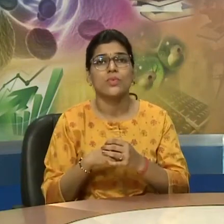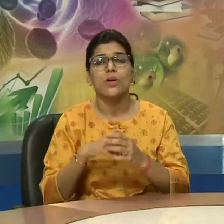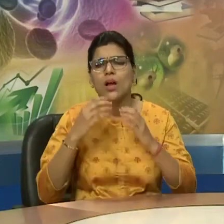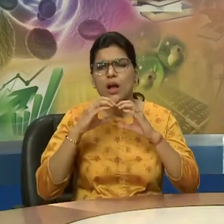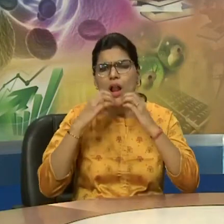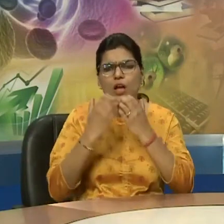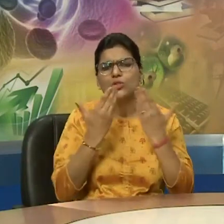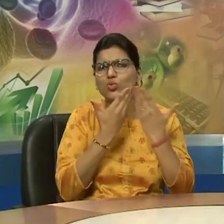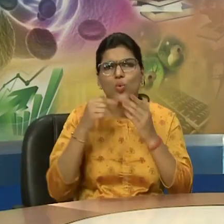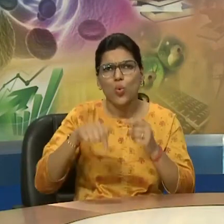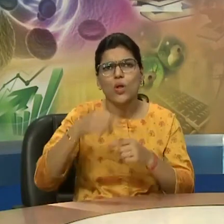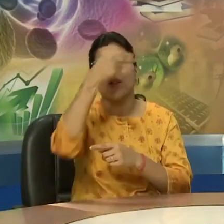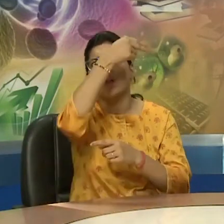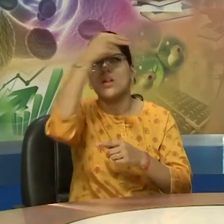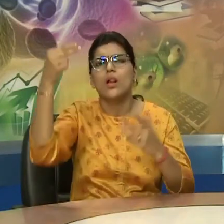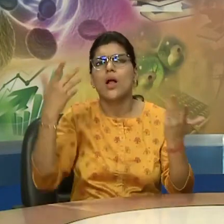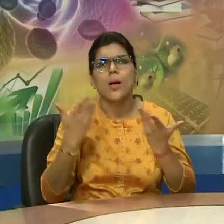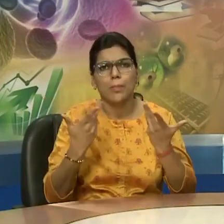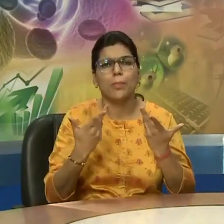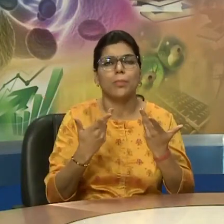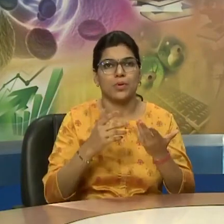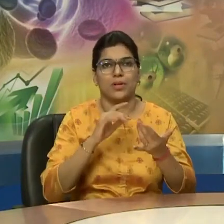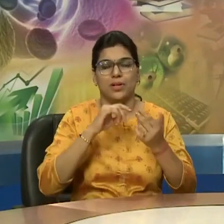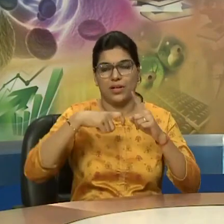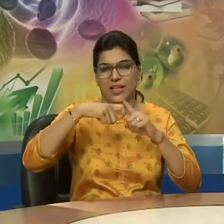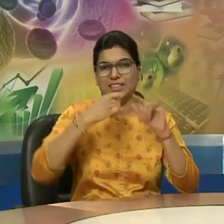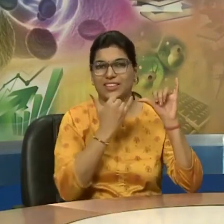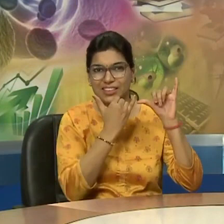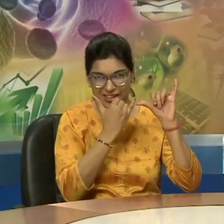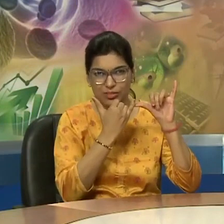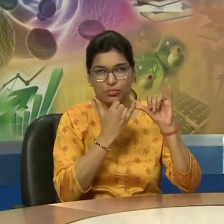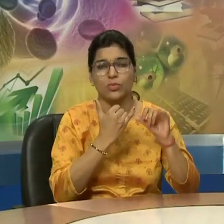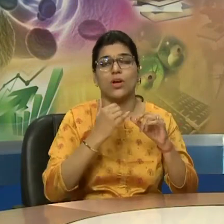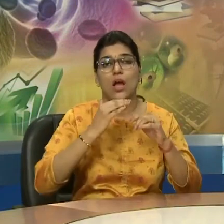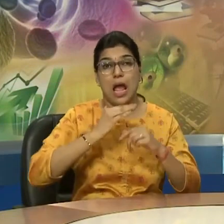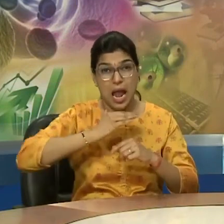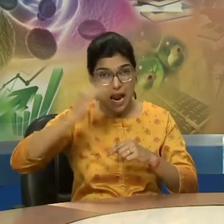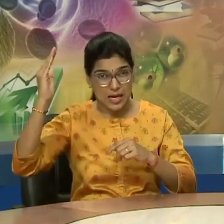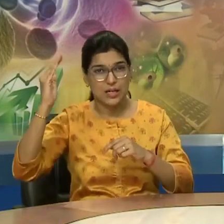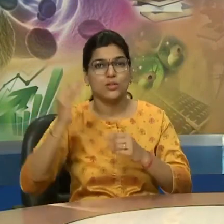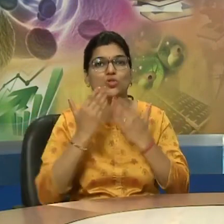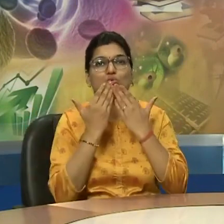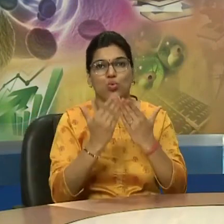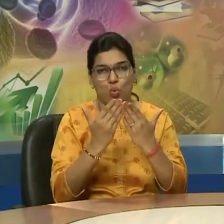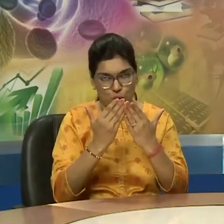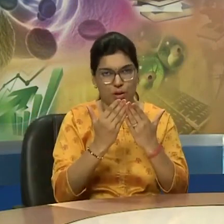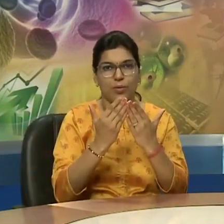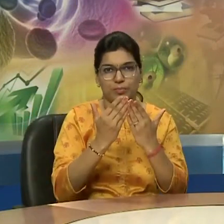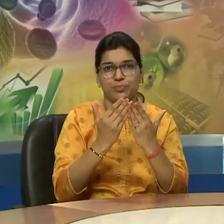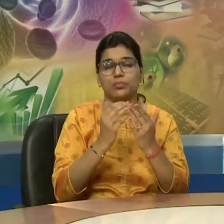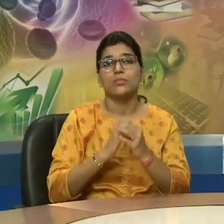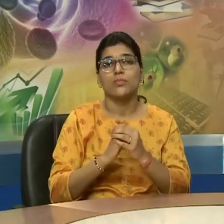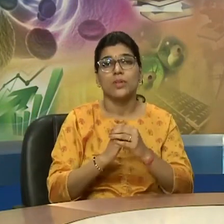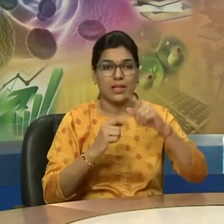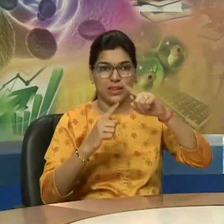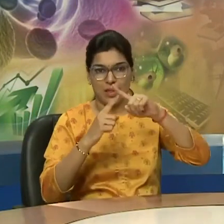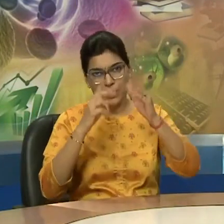Classes were on as usual at Shri Krishna